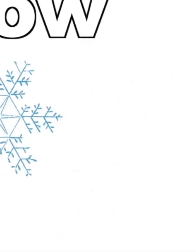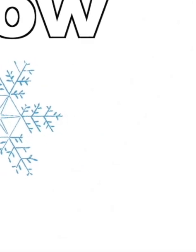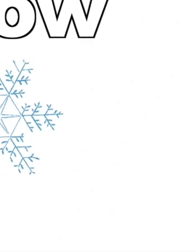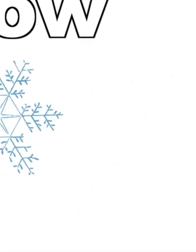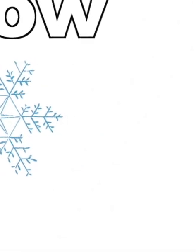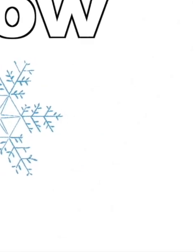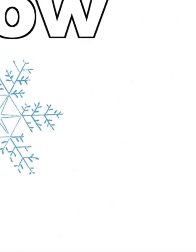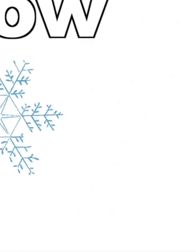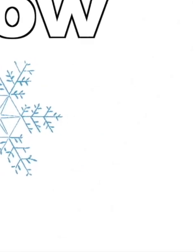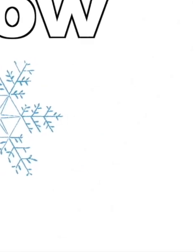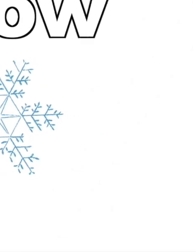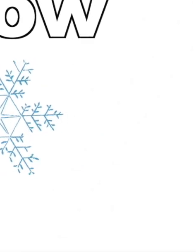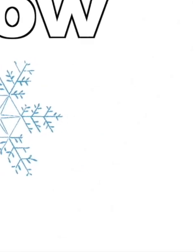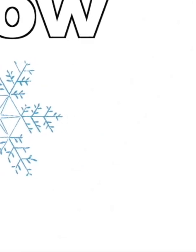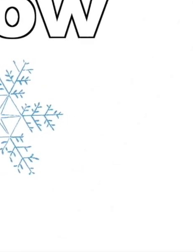Snow.